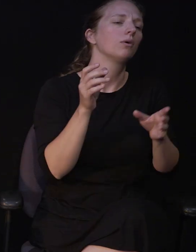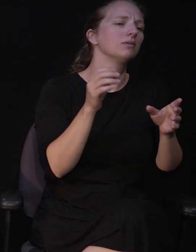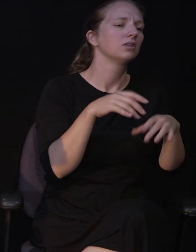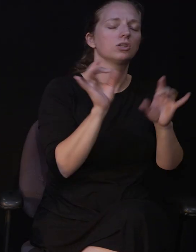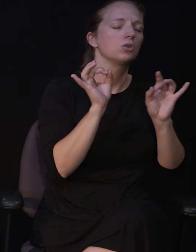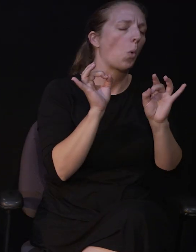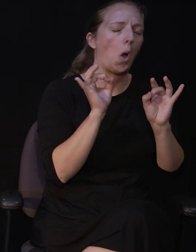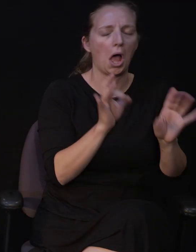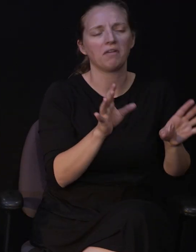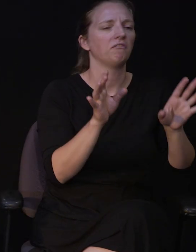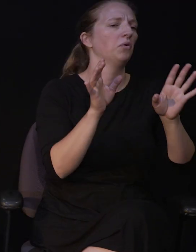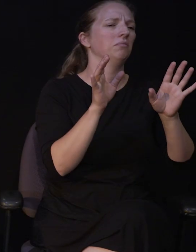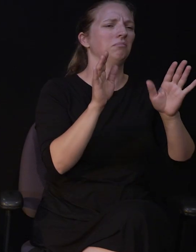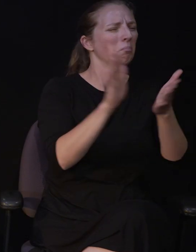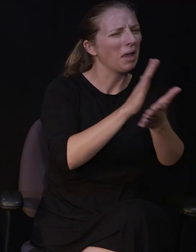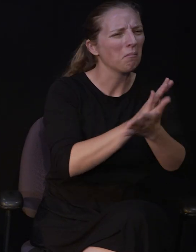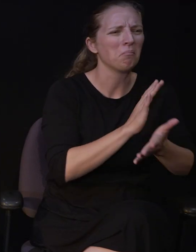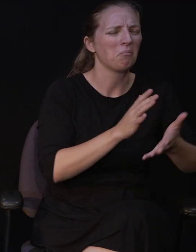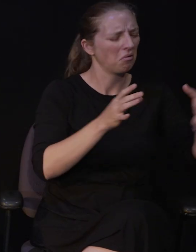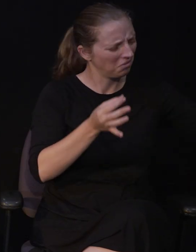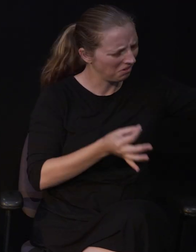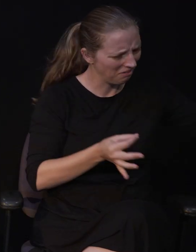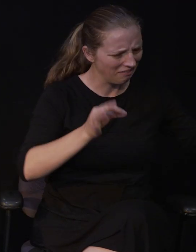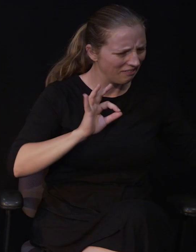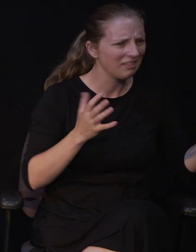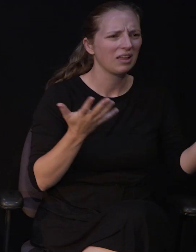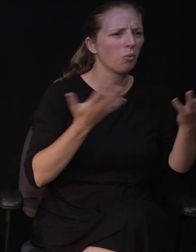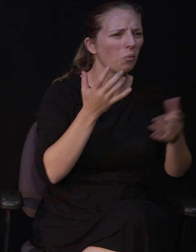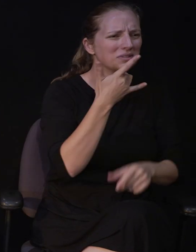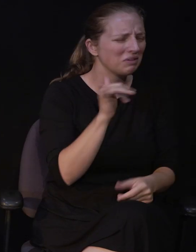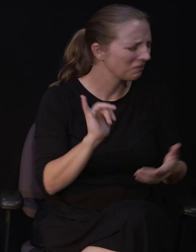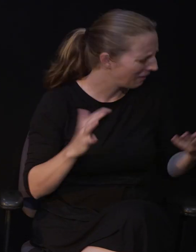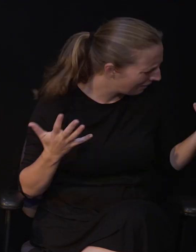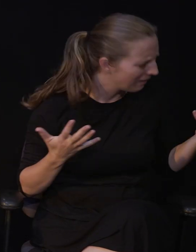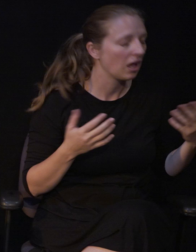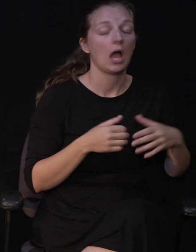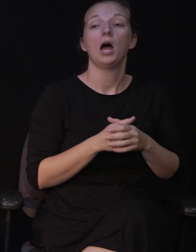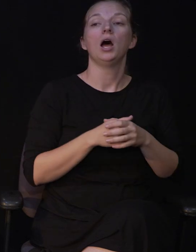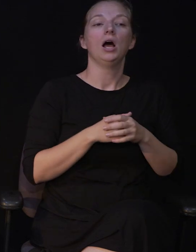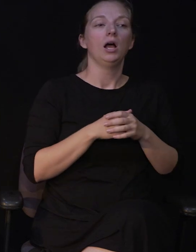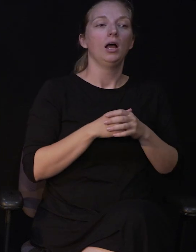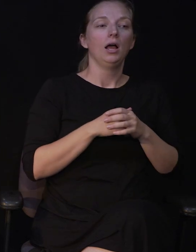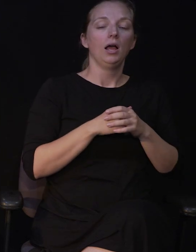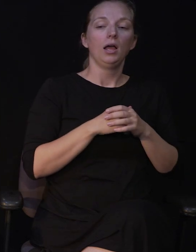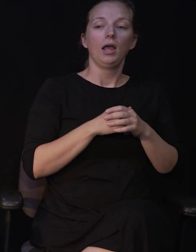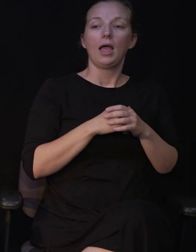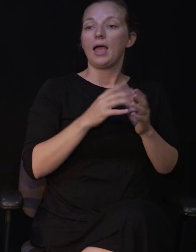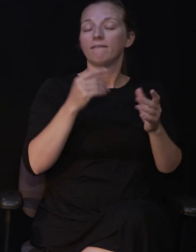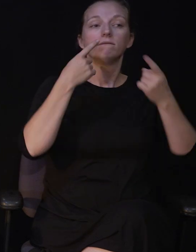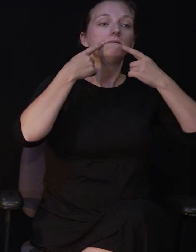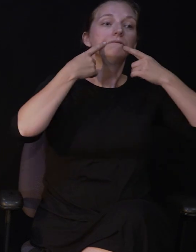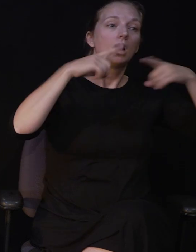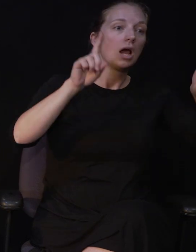finger painting, tempera, just horrible. So it was texturally bad and everything else. And